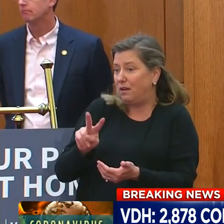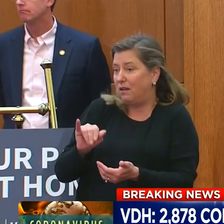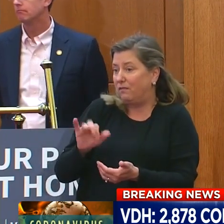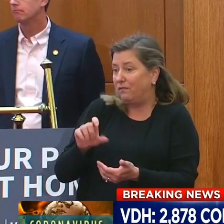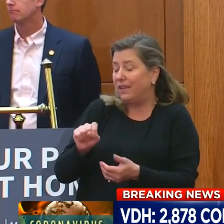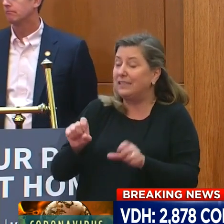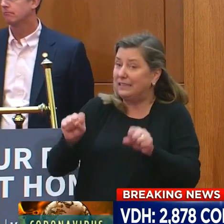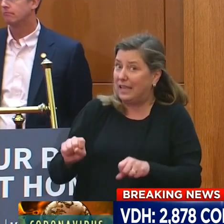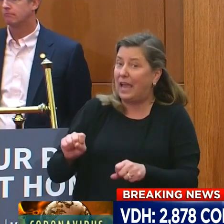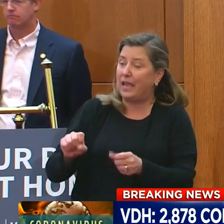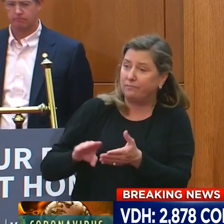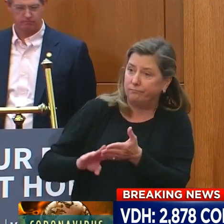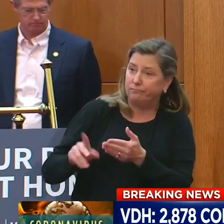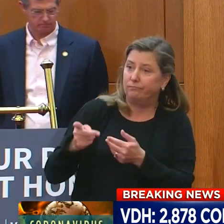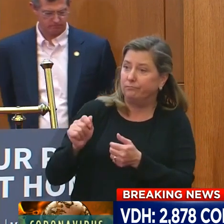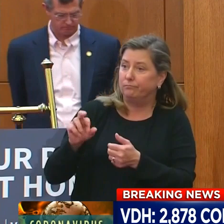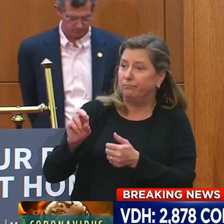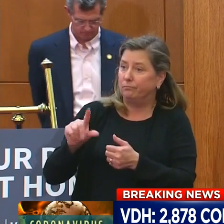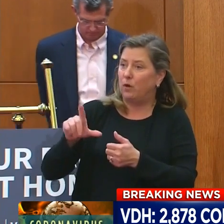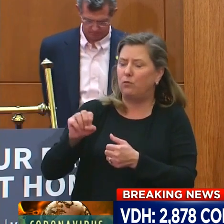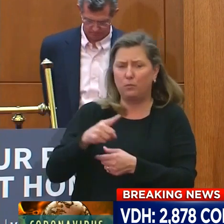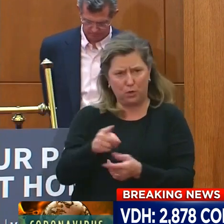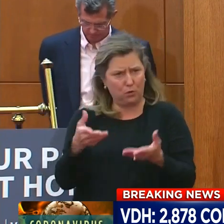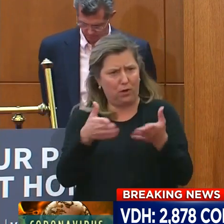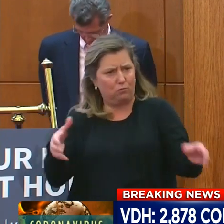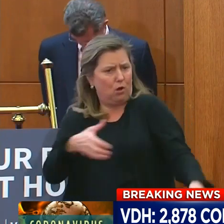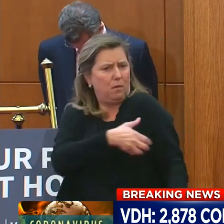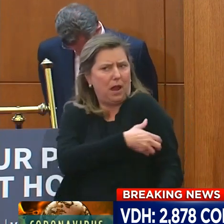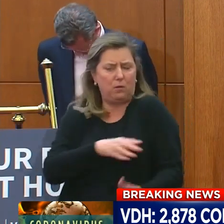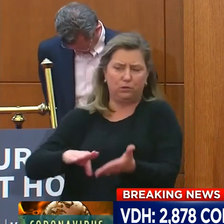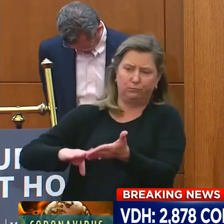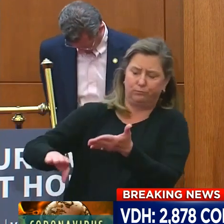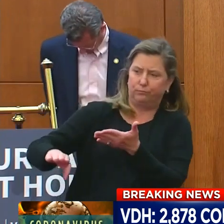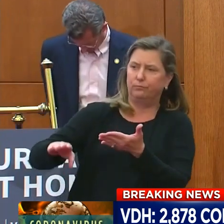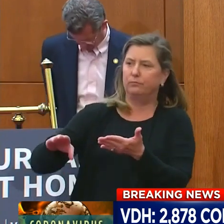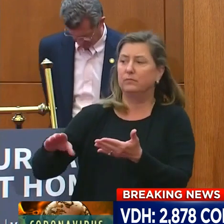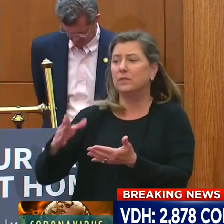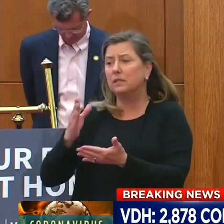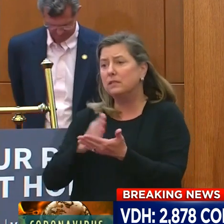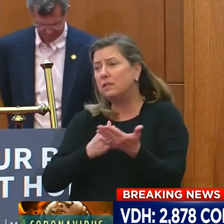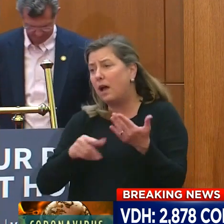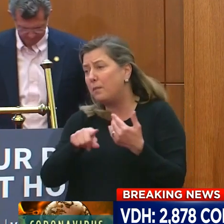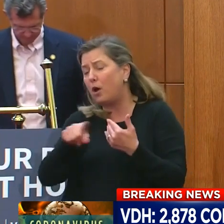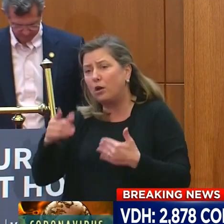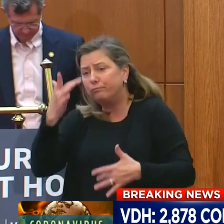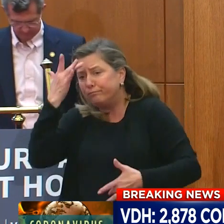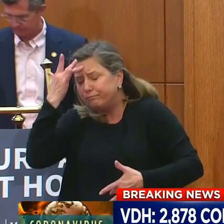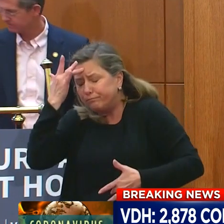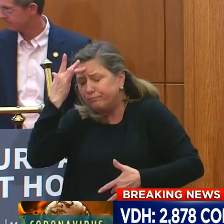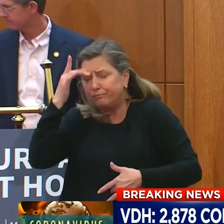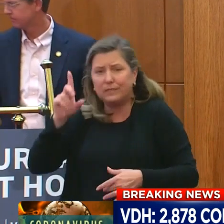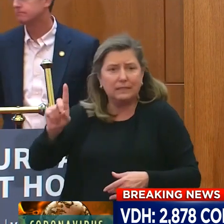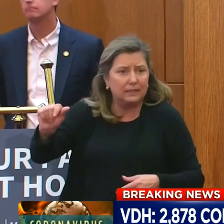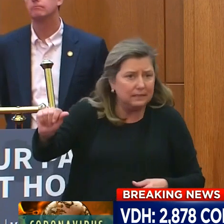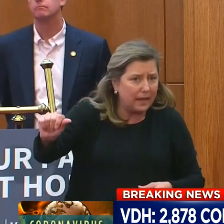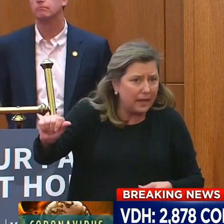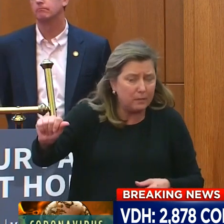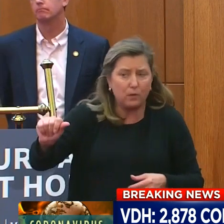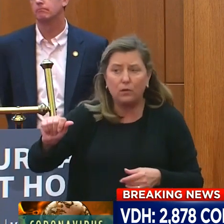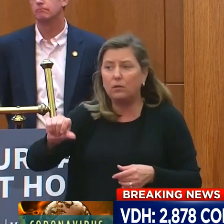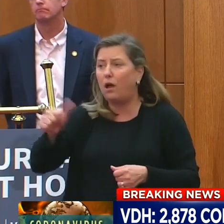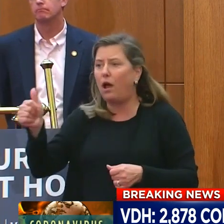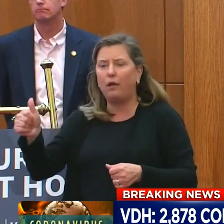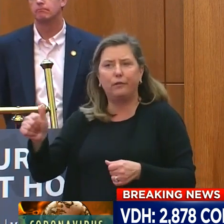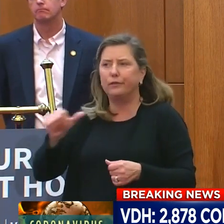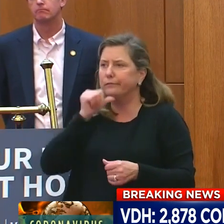as governor, have broad powers to pardon inmates. Some are seriously ill or disabled. There are others who've been wrongfully convicted